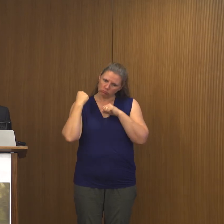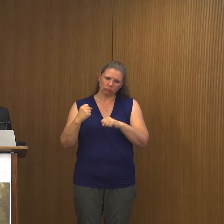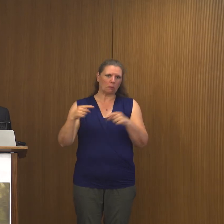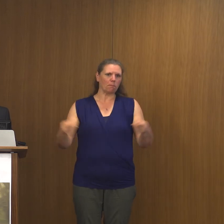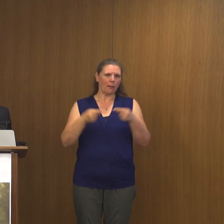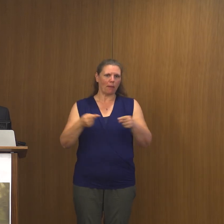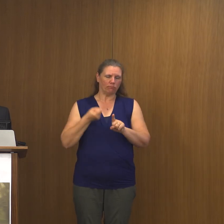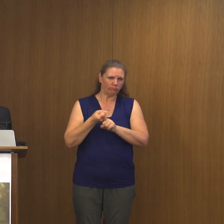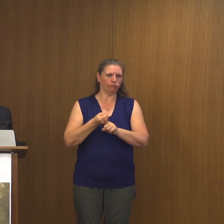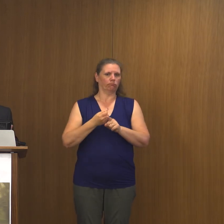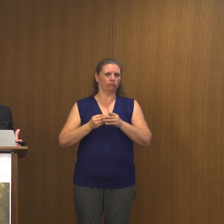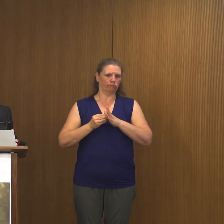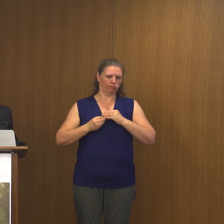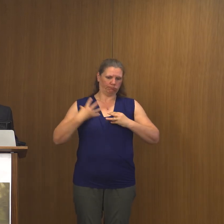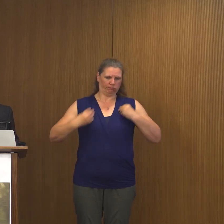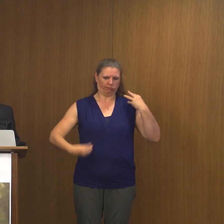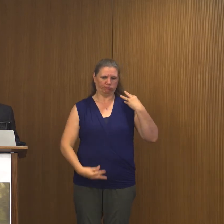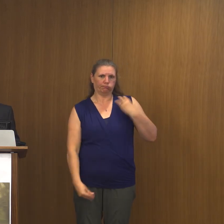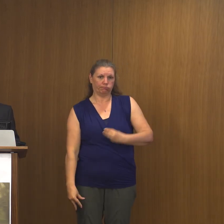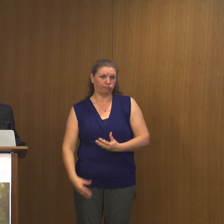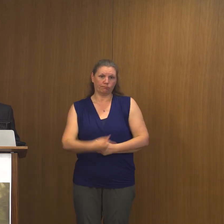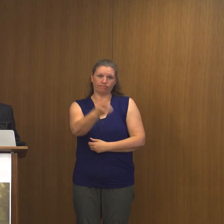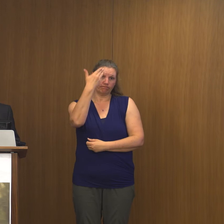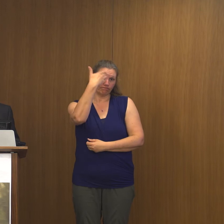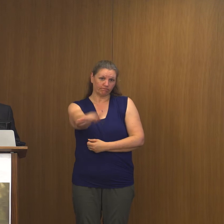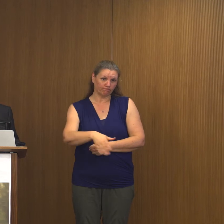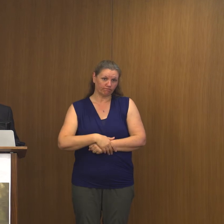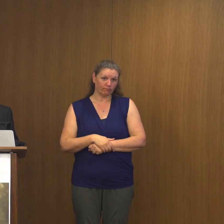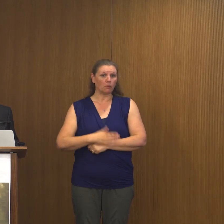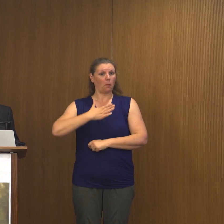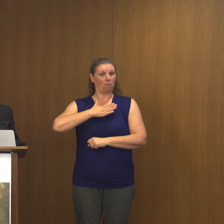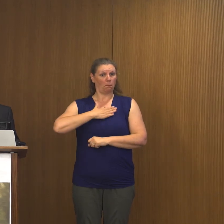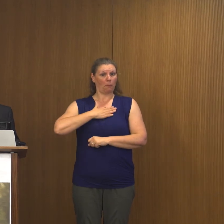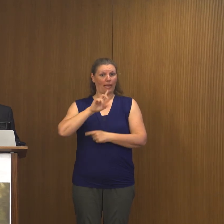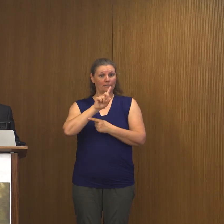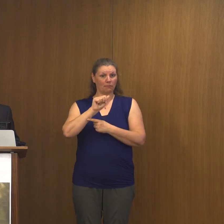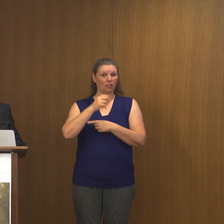inflammation flares associated with my arthritis. And for me, my disability falls into the realm of